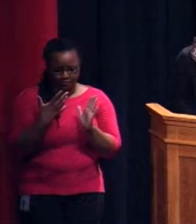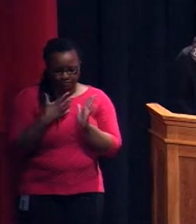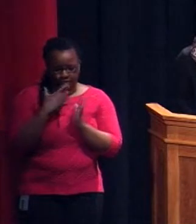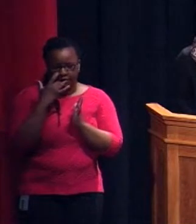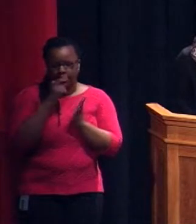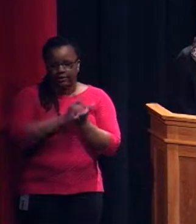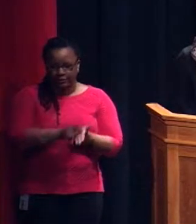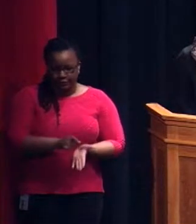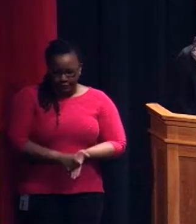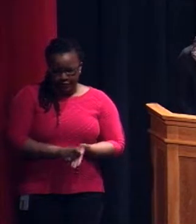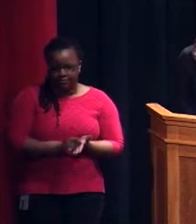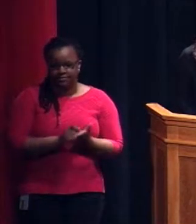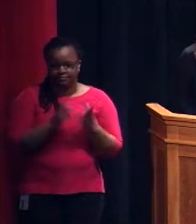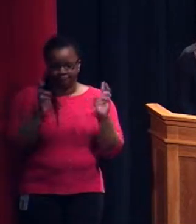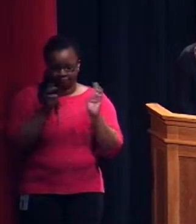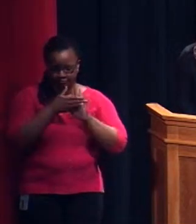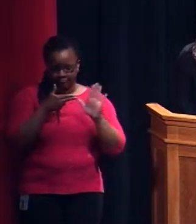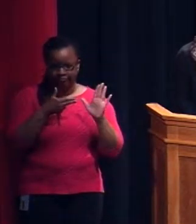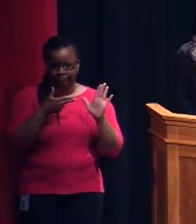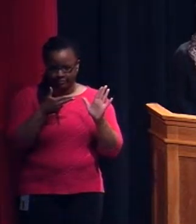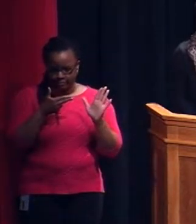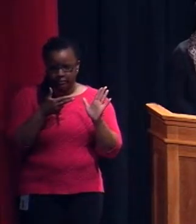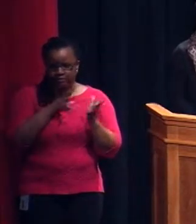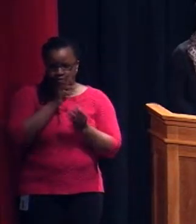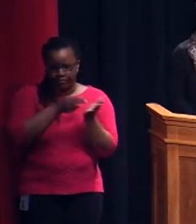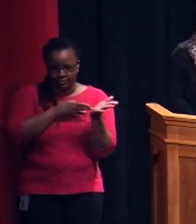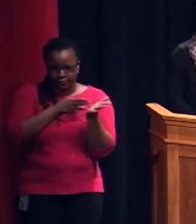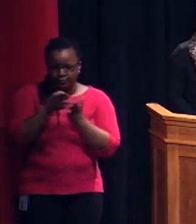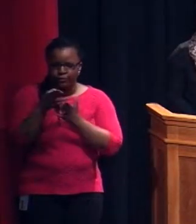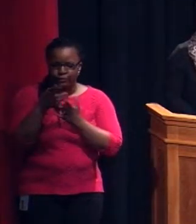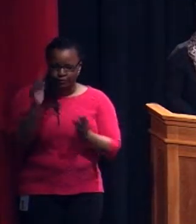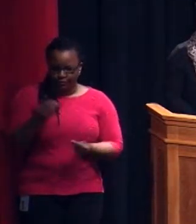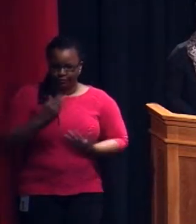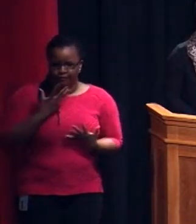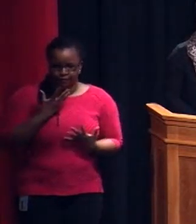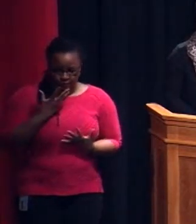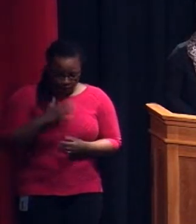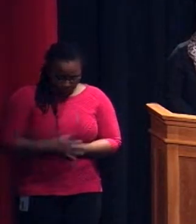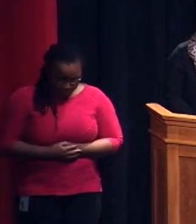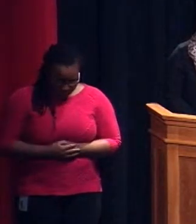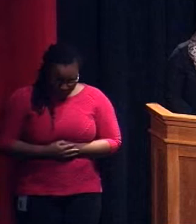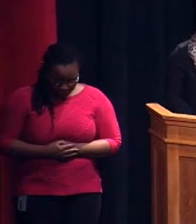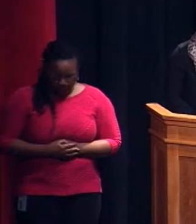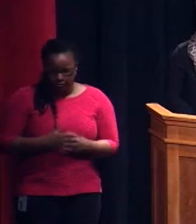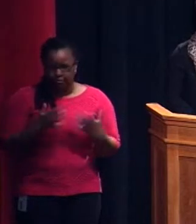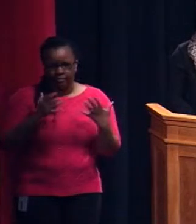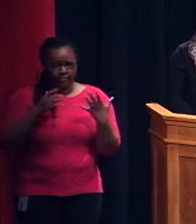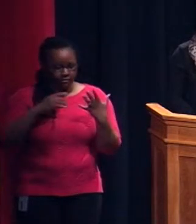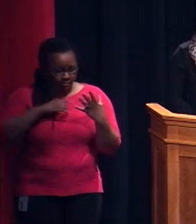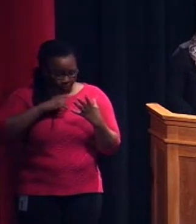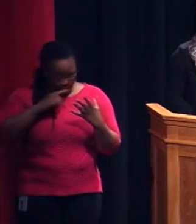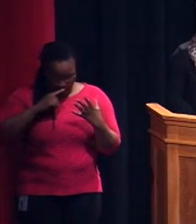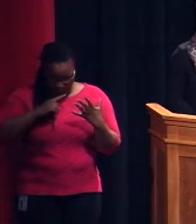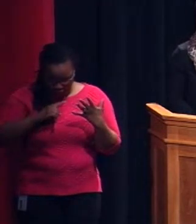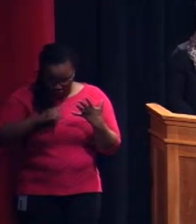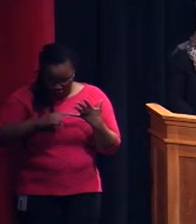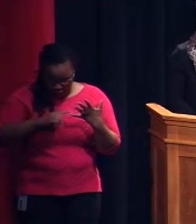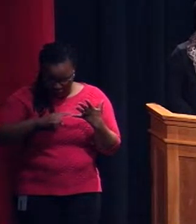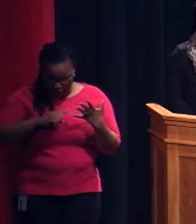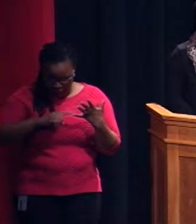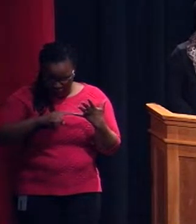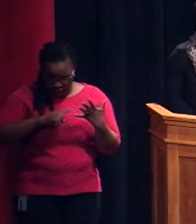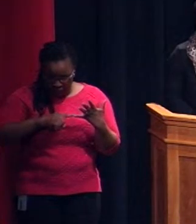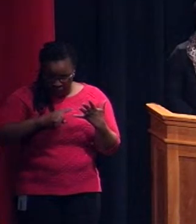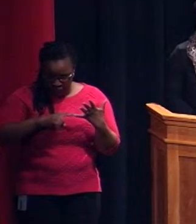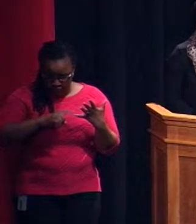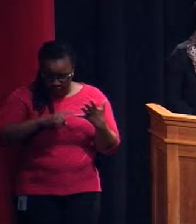Virginia Seminary. He has completed course requirements for the PhD in counseling from the Liberty University here in